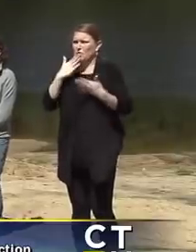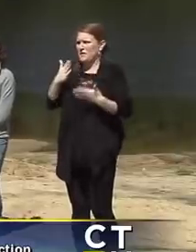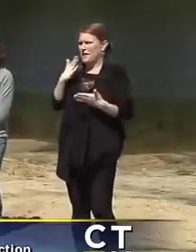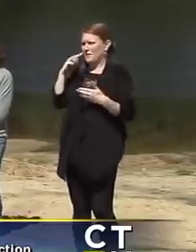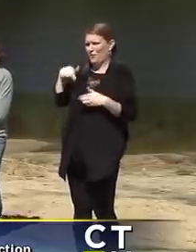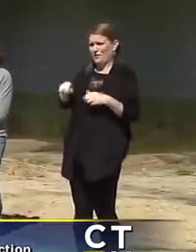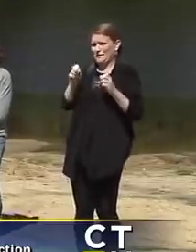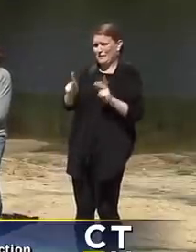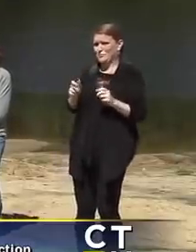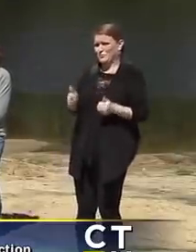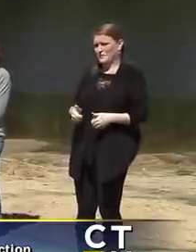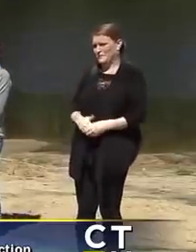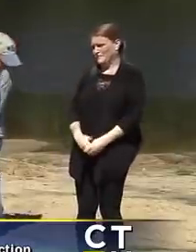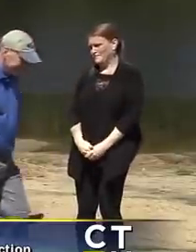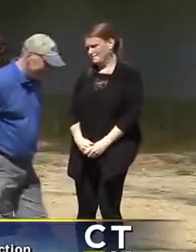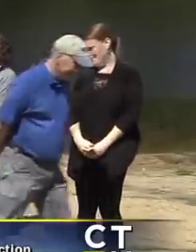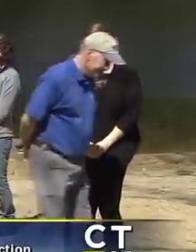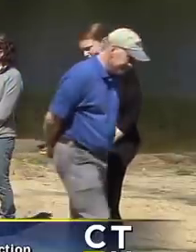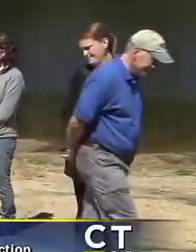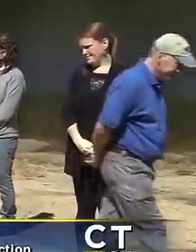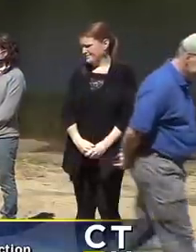opportunity.